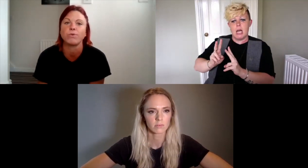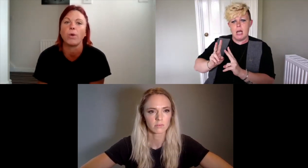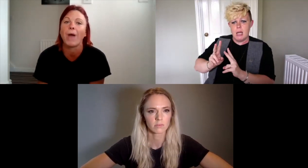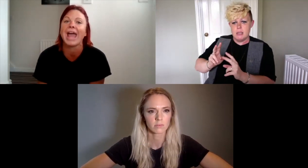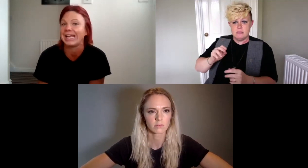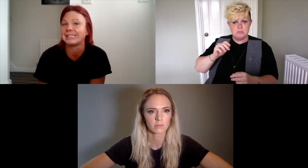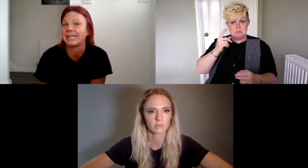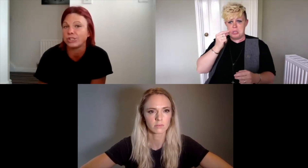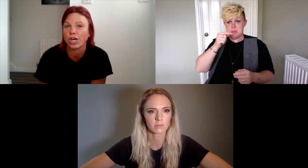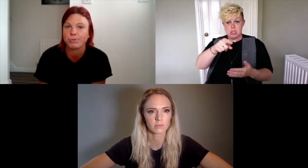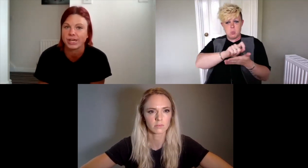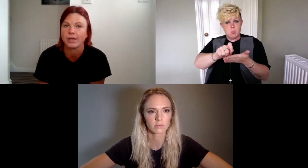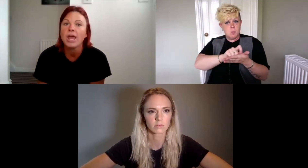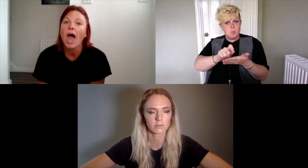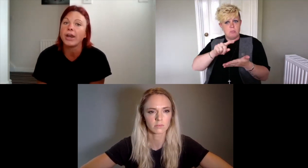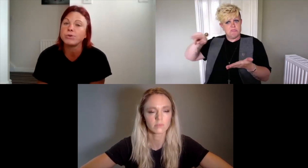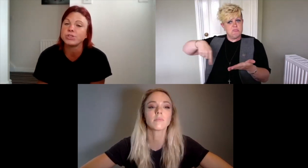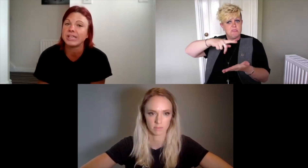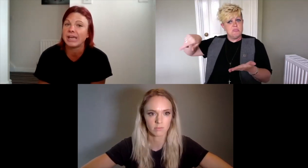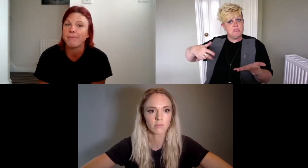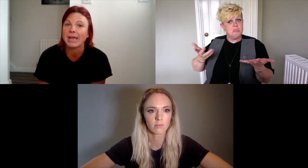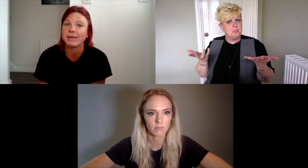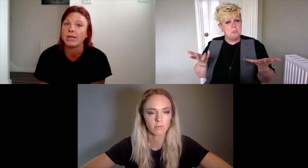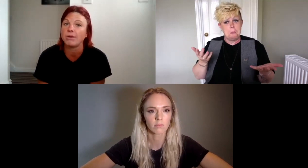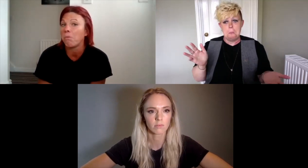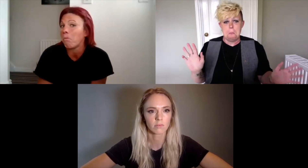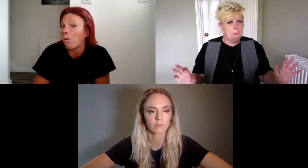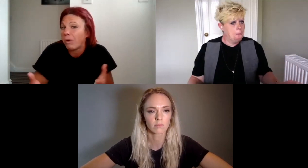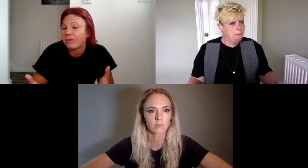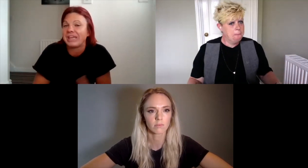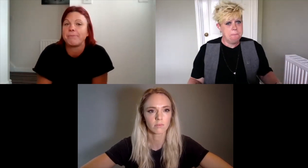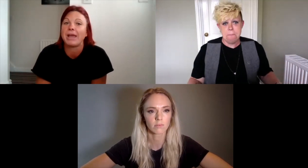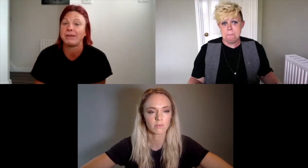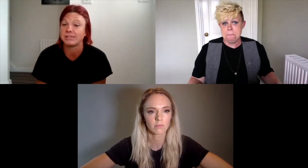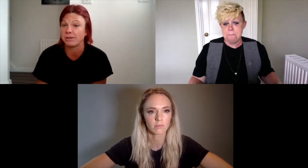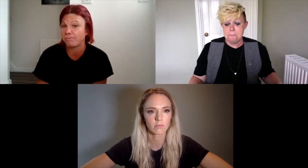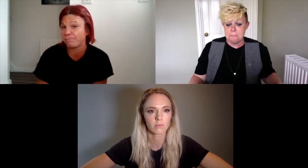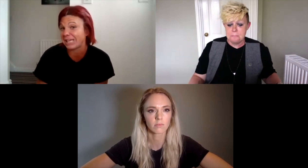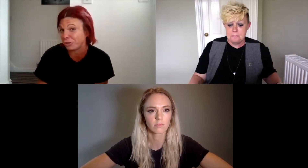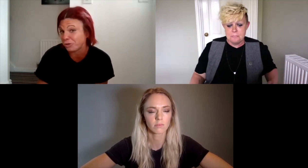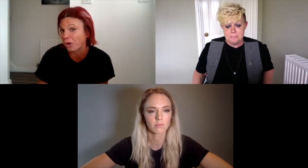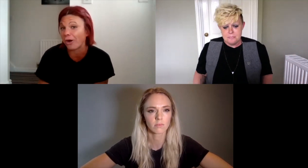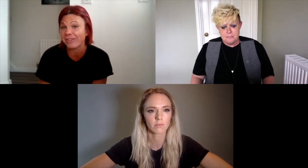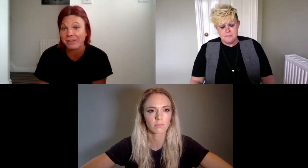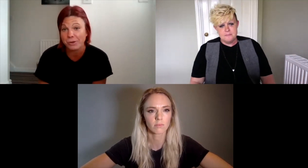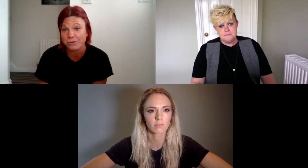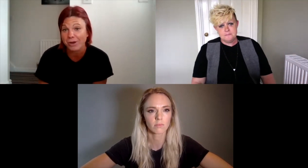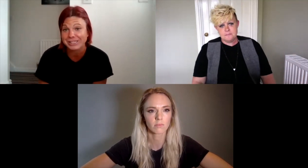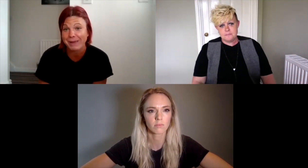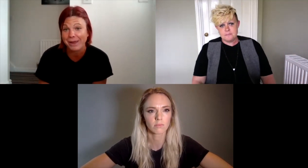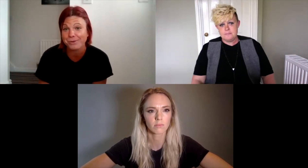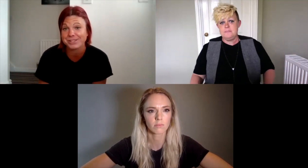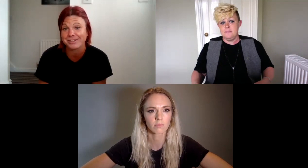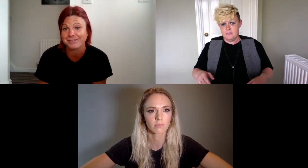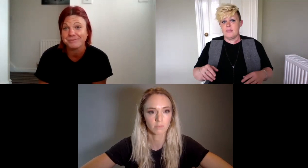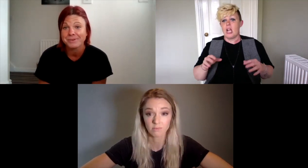impact of like where is the interpreter. And I was just thinking maybe, or we were thinking maybe there's a potential song there that you could write